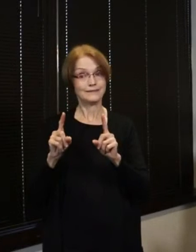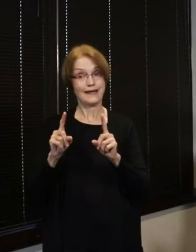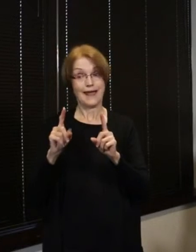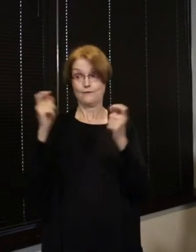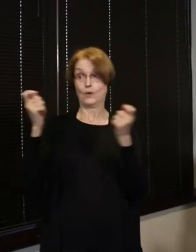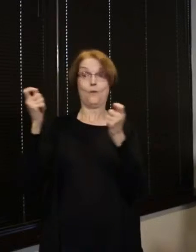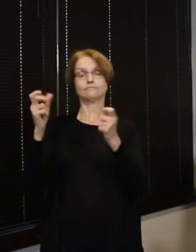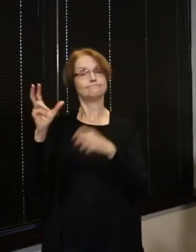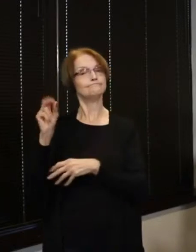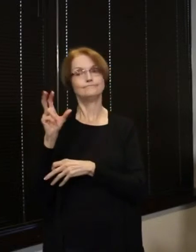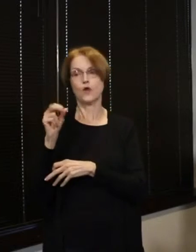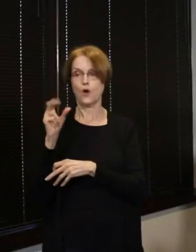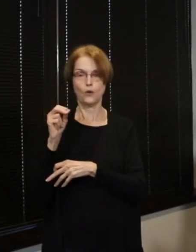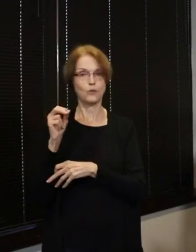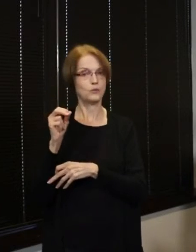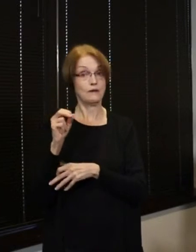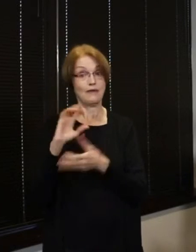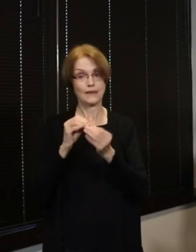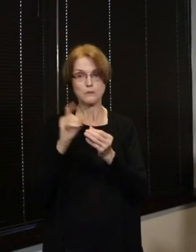those numbers reach 0.